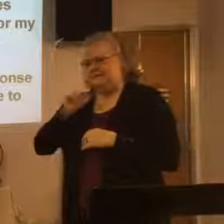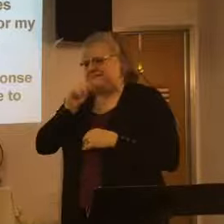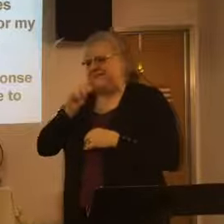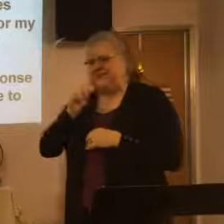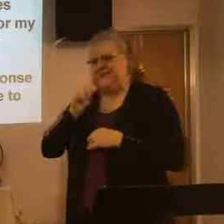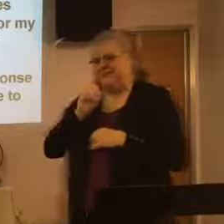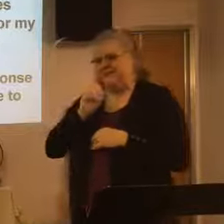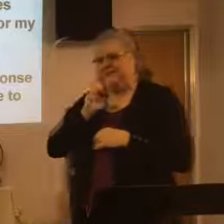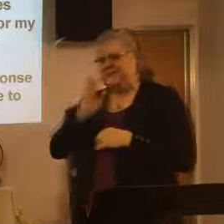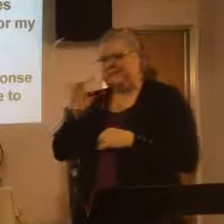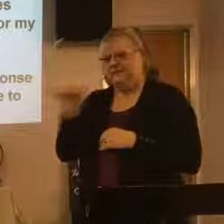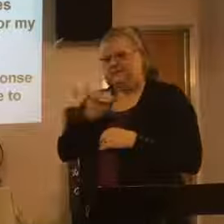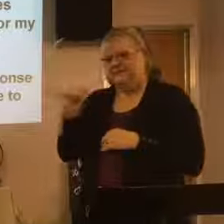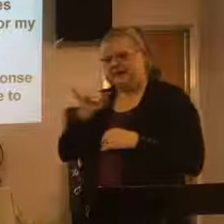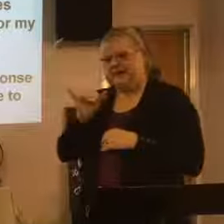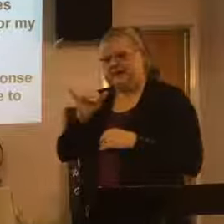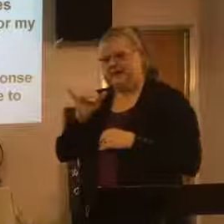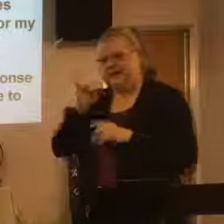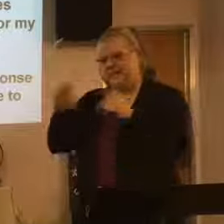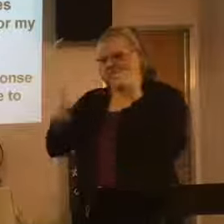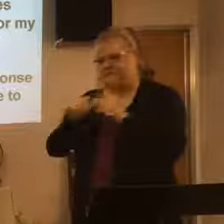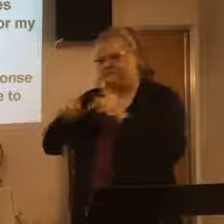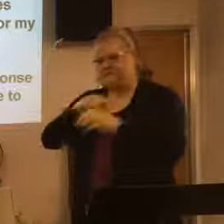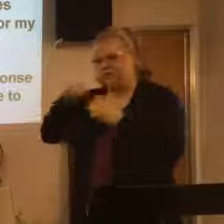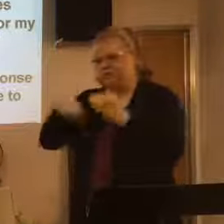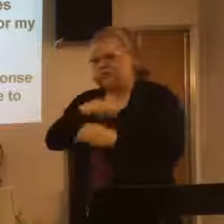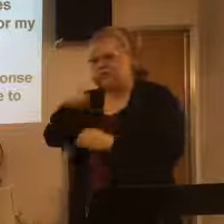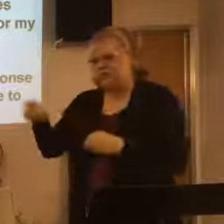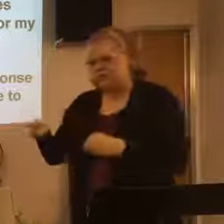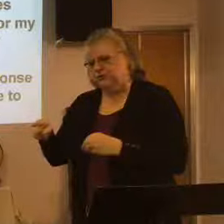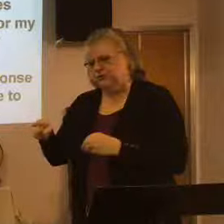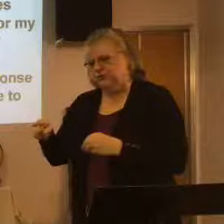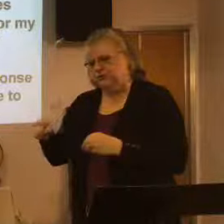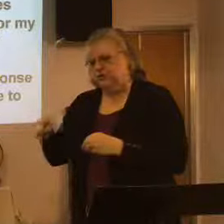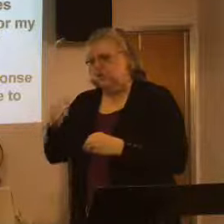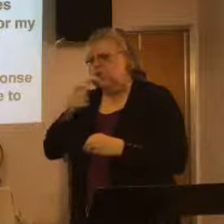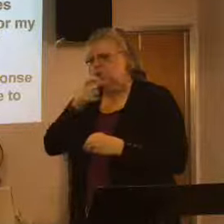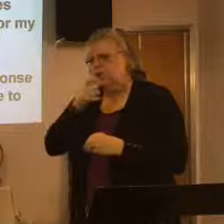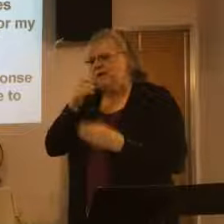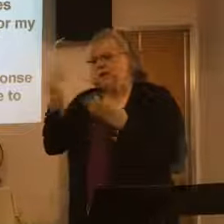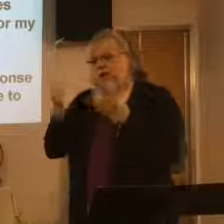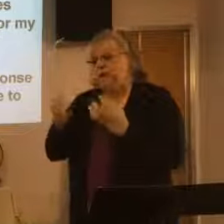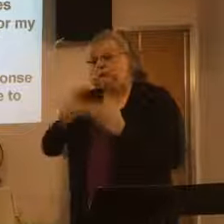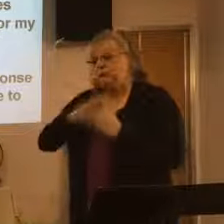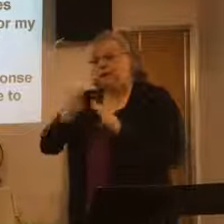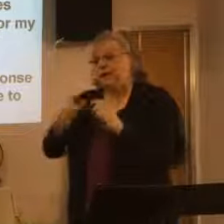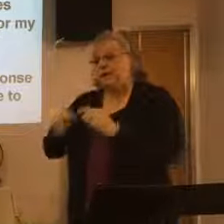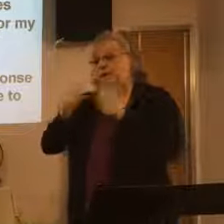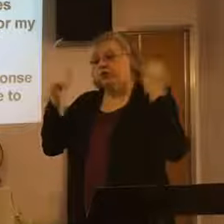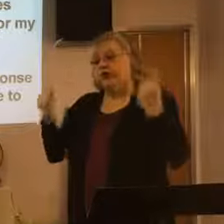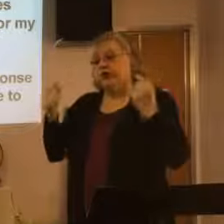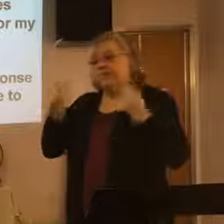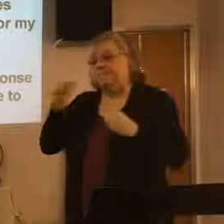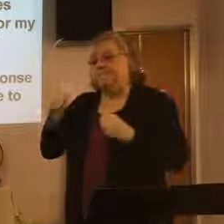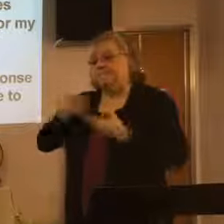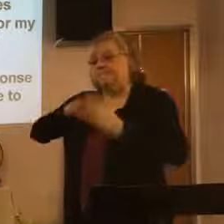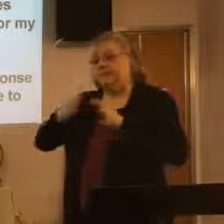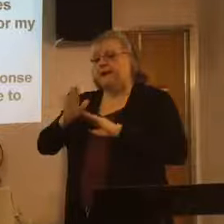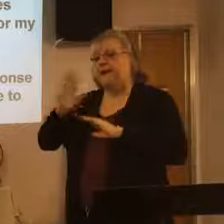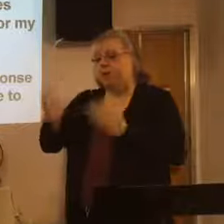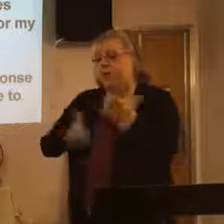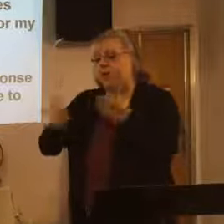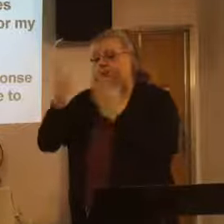like those among you. On the contrary, whoever wants to become great must become your servant,